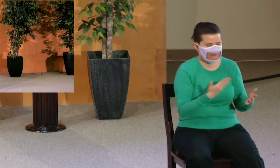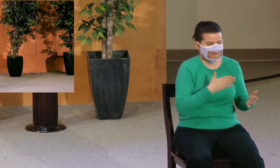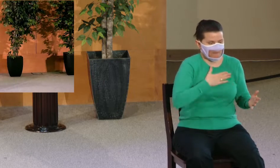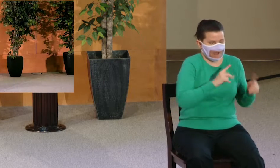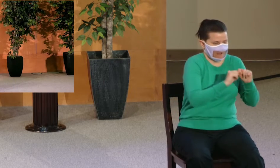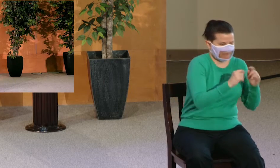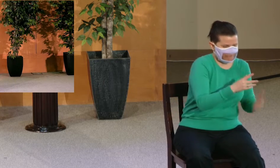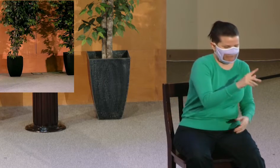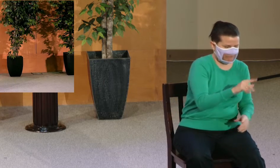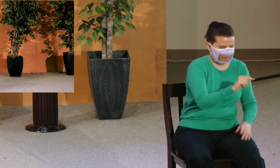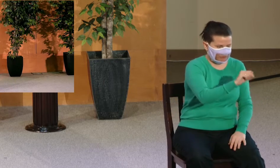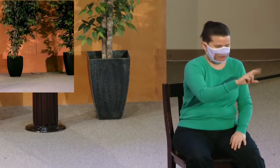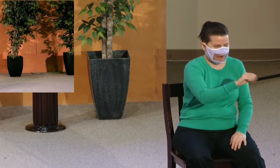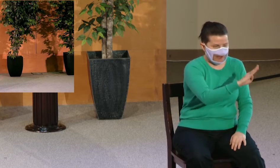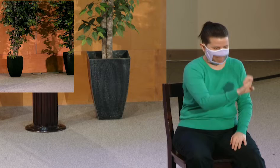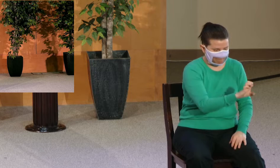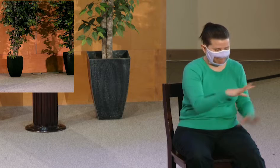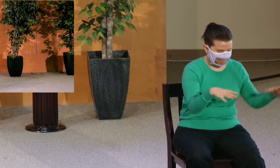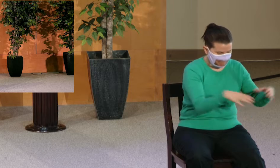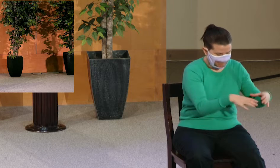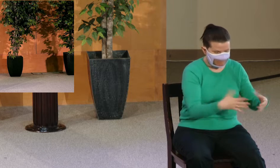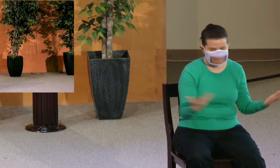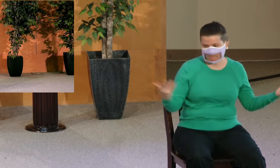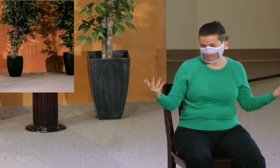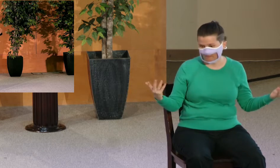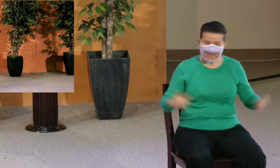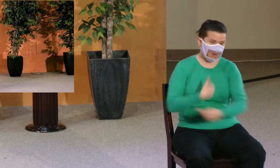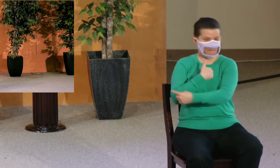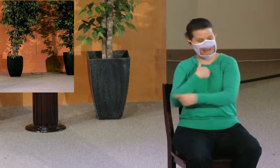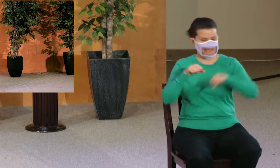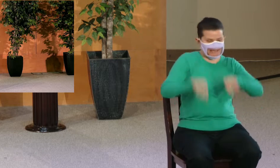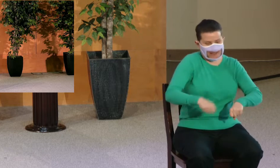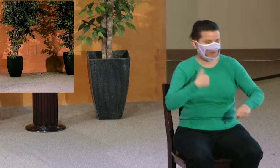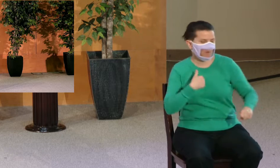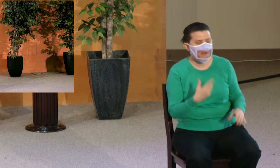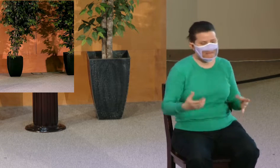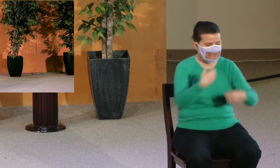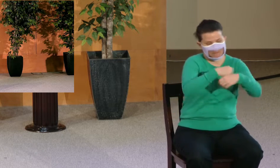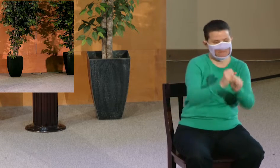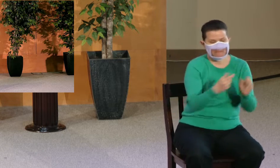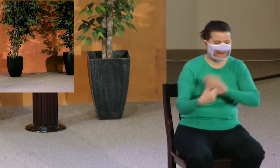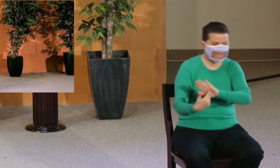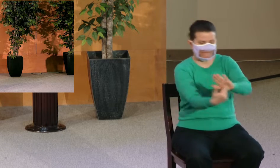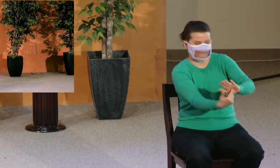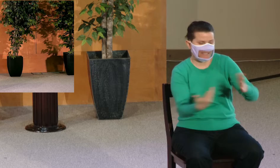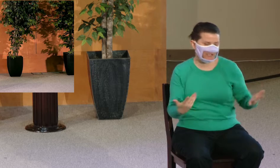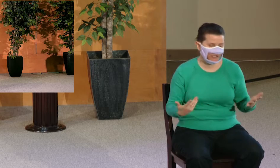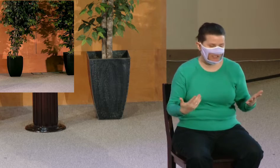was beside myself. So, Miss Capable, Miss Manifester decided to